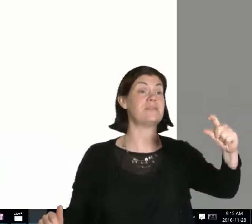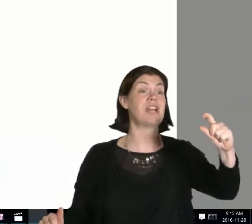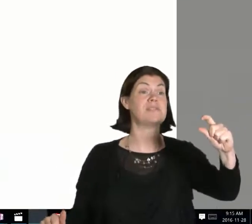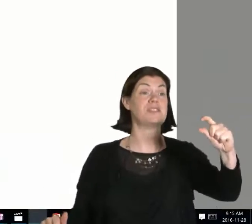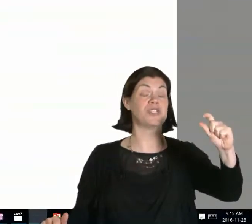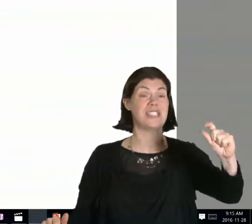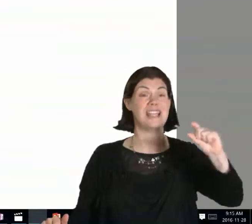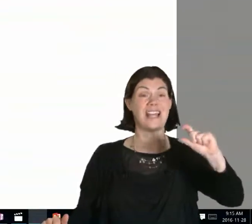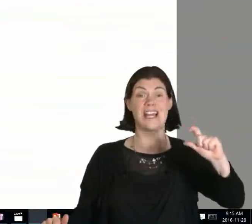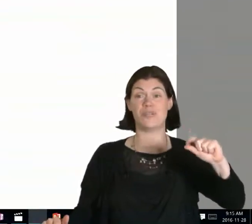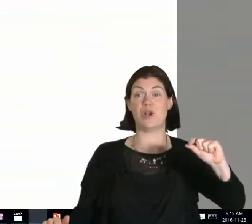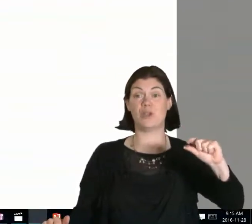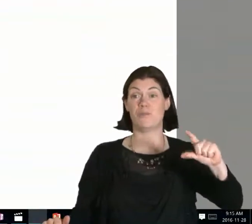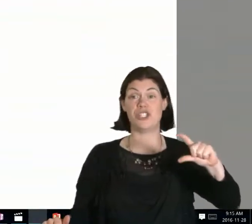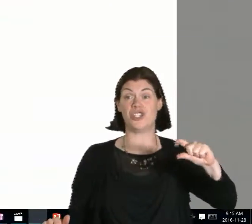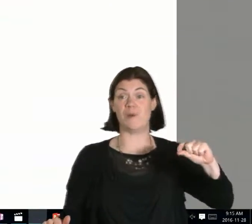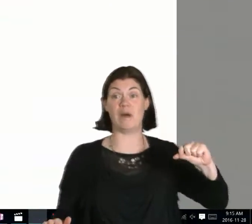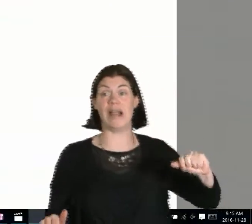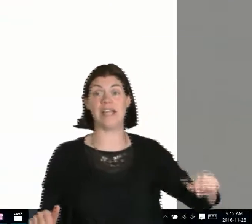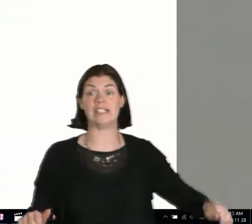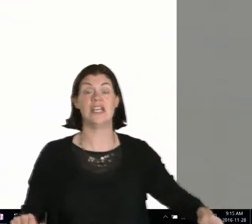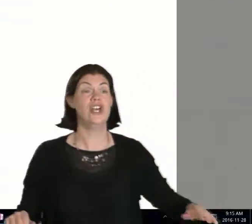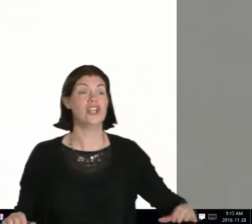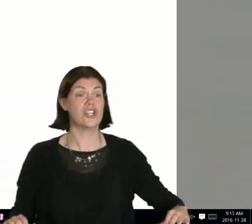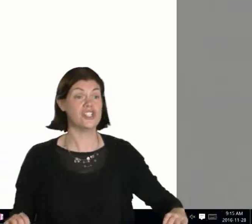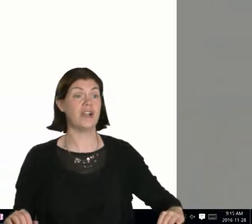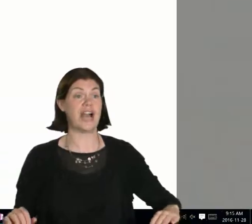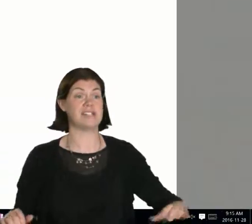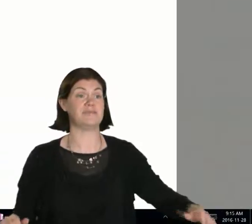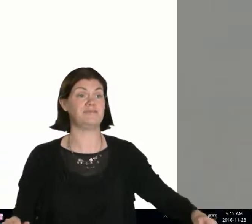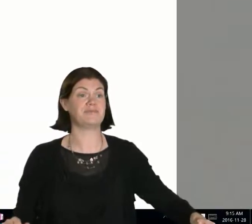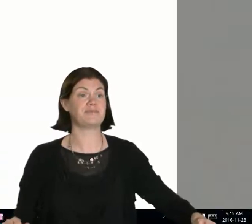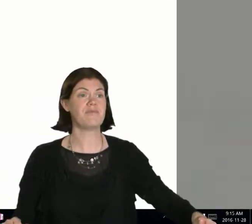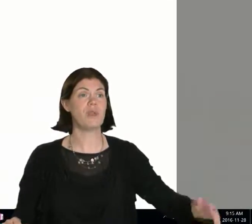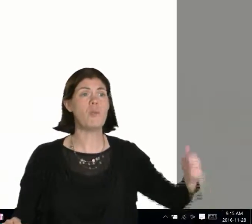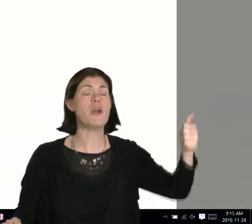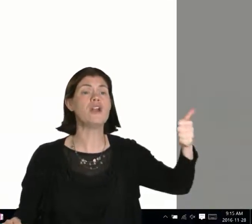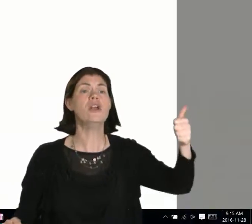and sometimes, Christina, that can actually be called a bridge as well, right? Good, you guys.